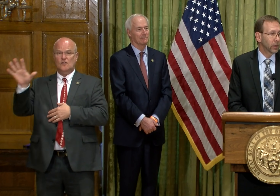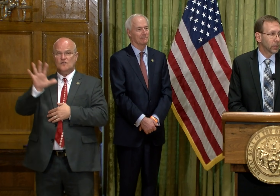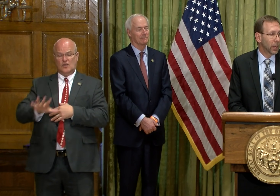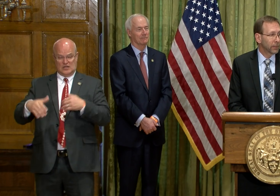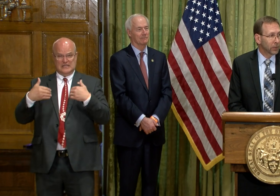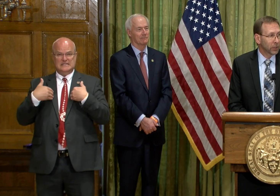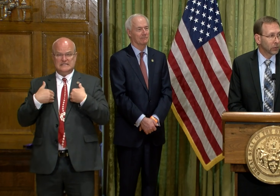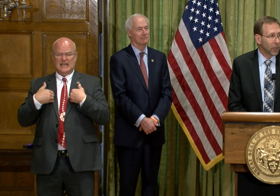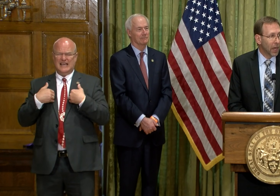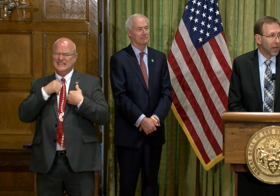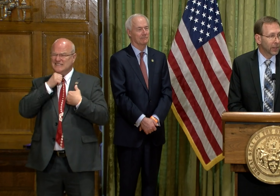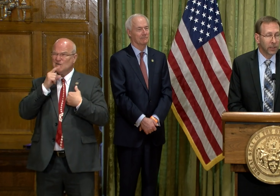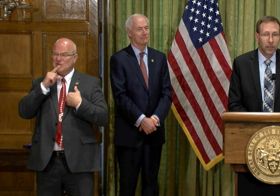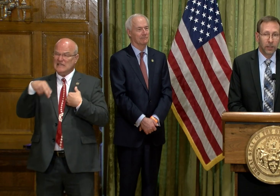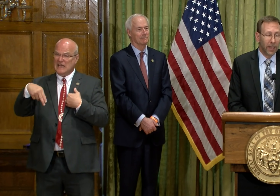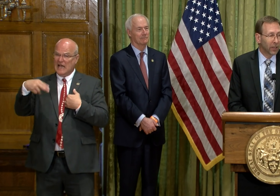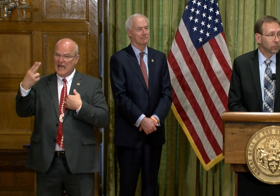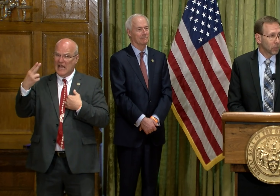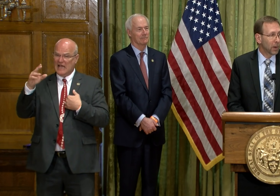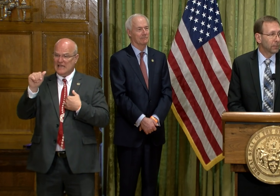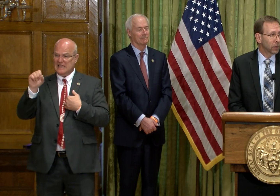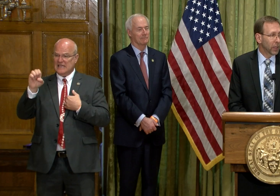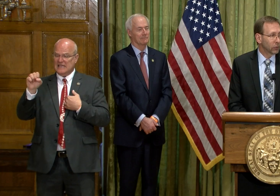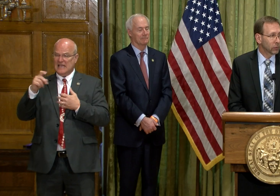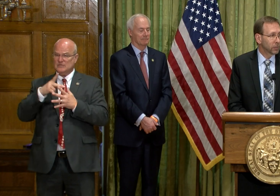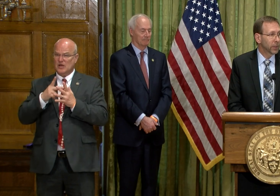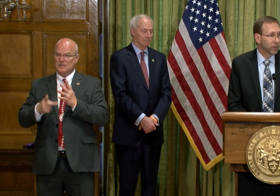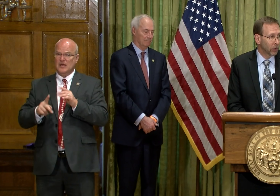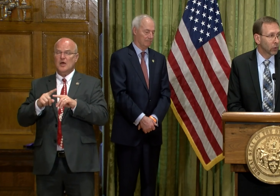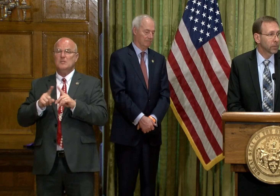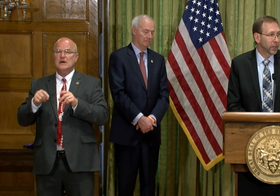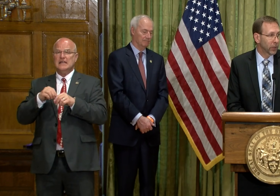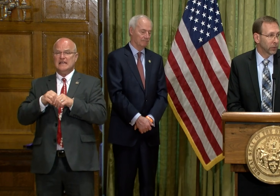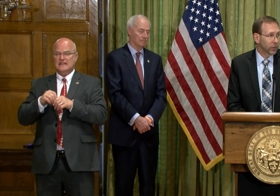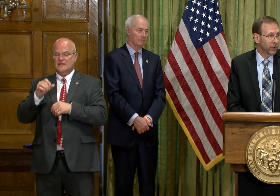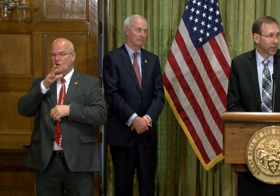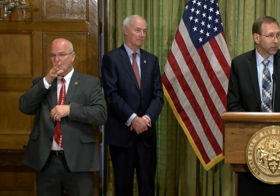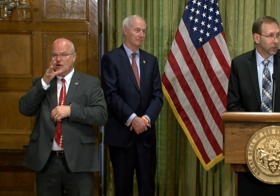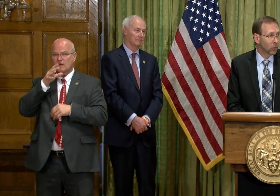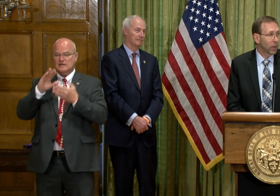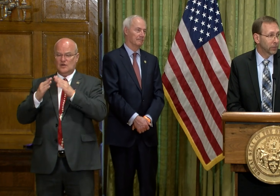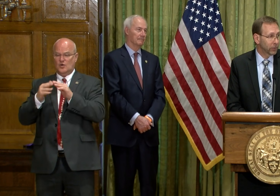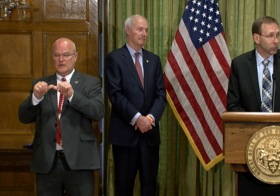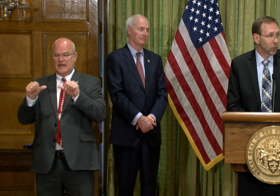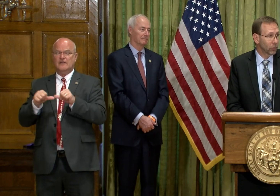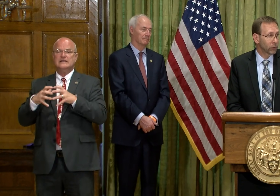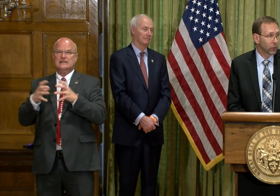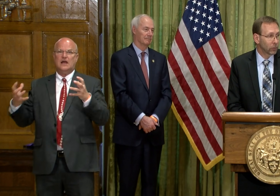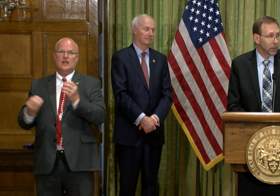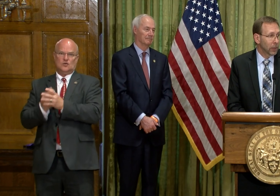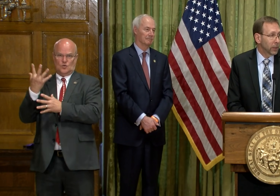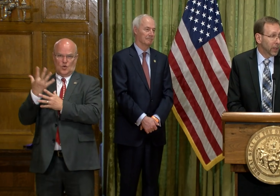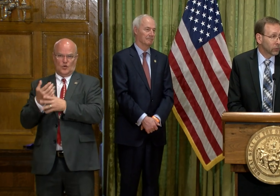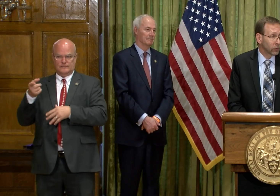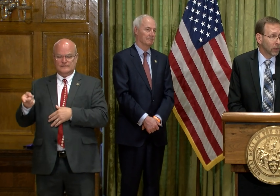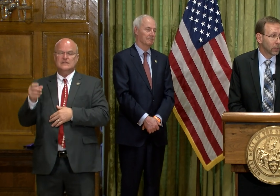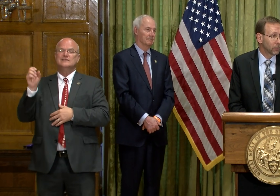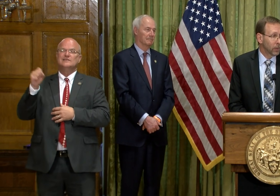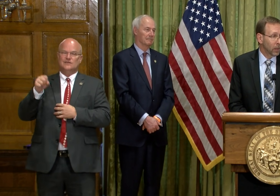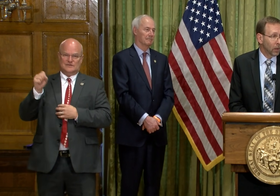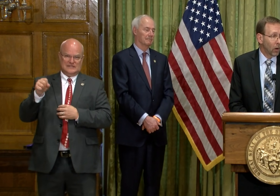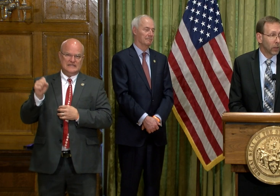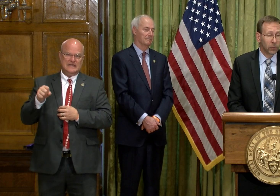has had not a particularly high case per population, but in their urban areas they've had quite a bit of growth. So